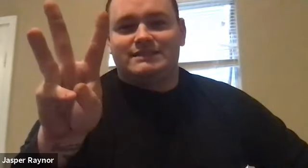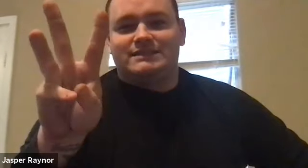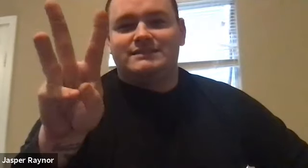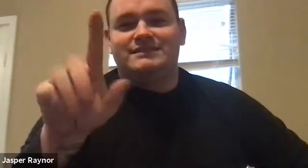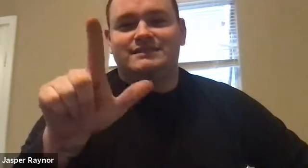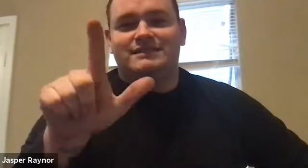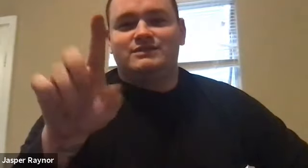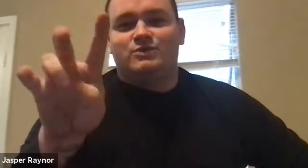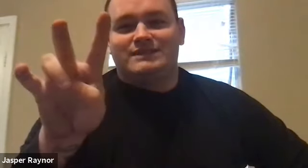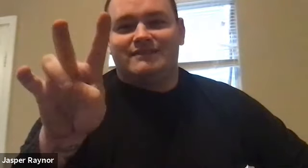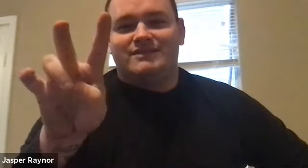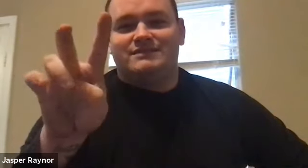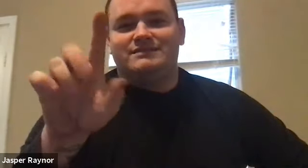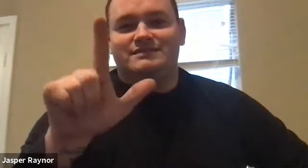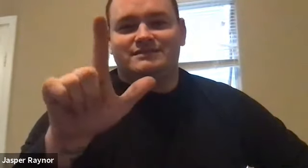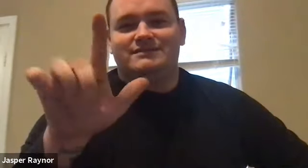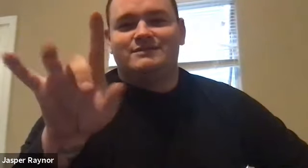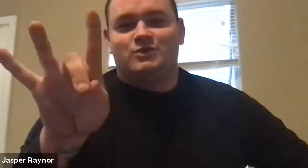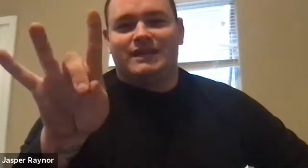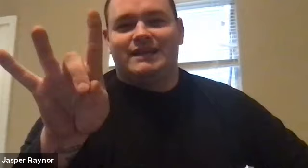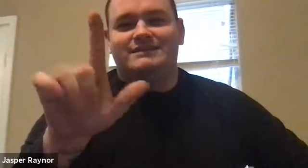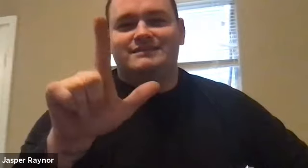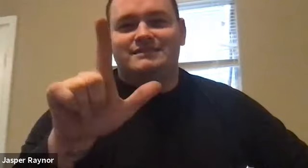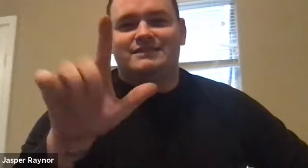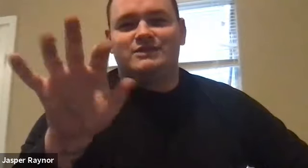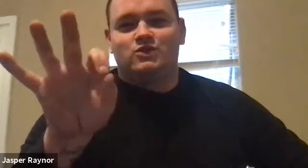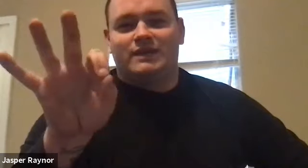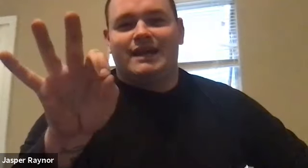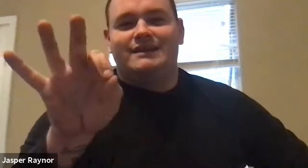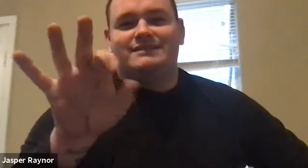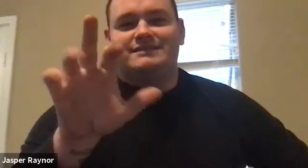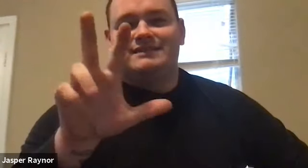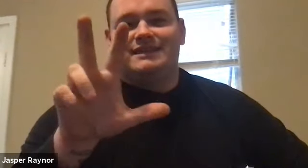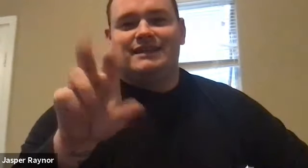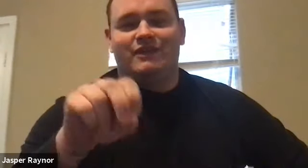26, 27, 28, 29, and then 30.